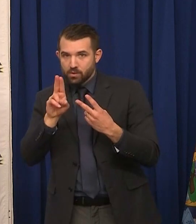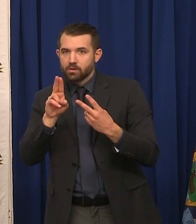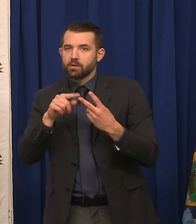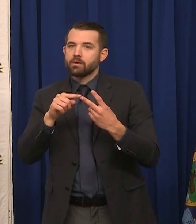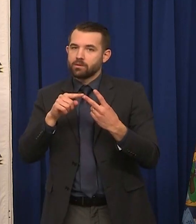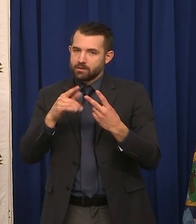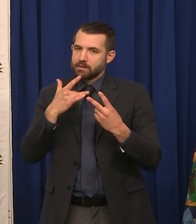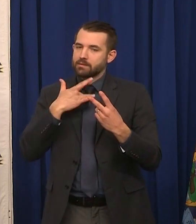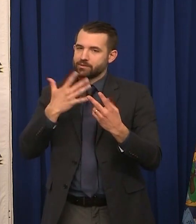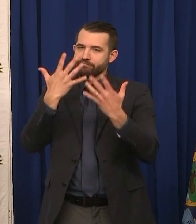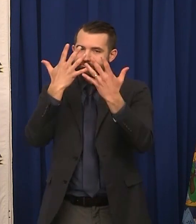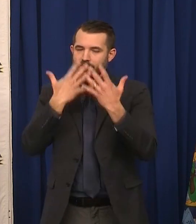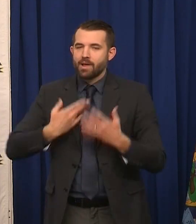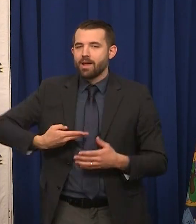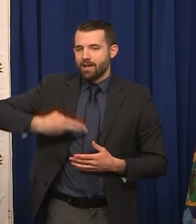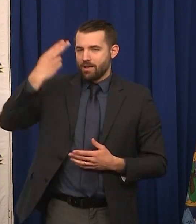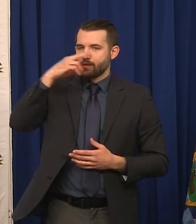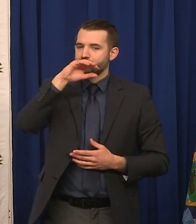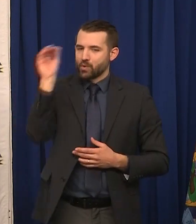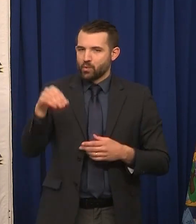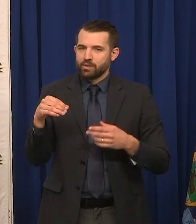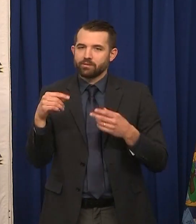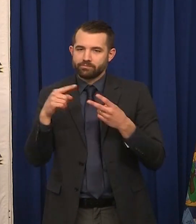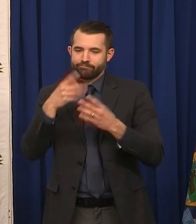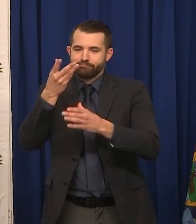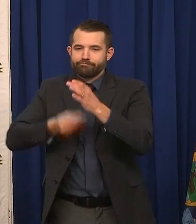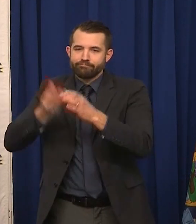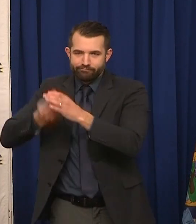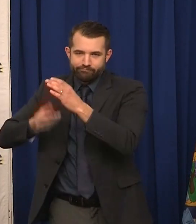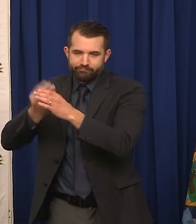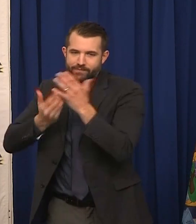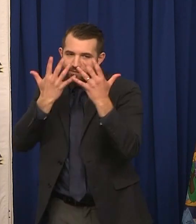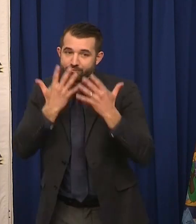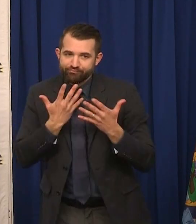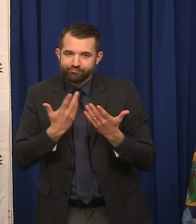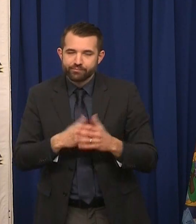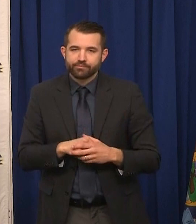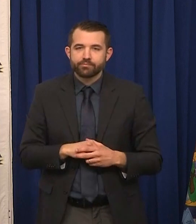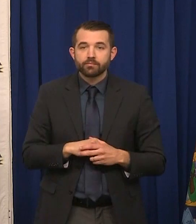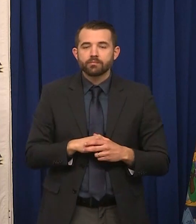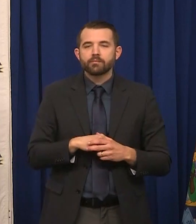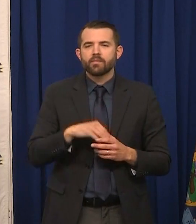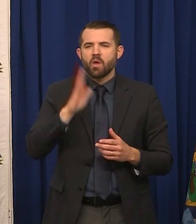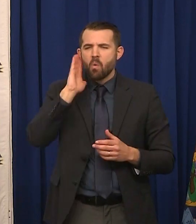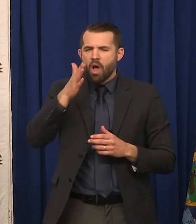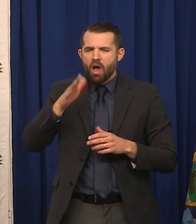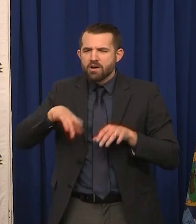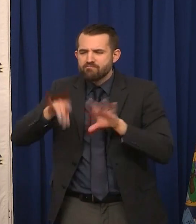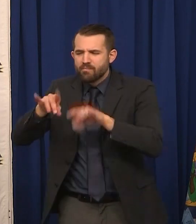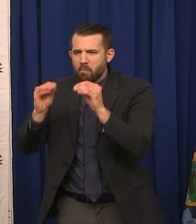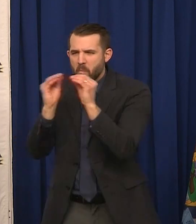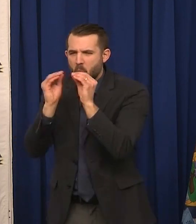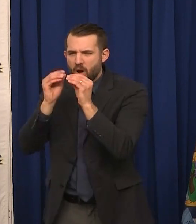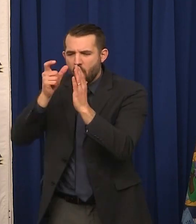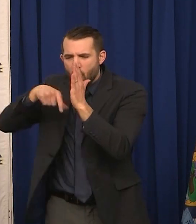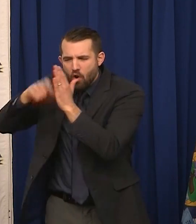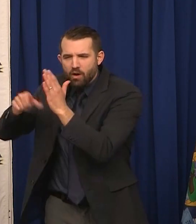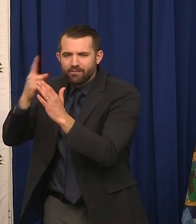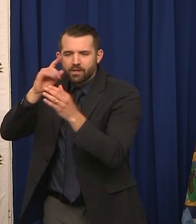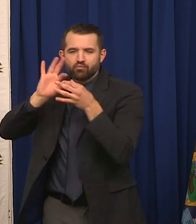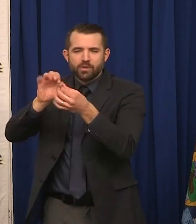And I can provide some of those papers for better clarity around that, so I'm not providing approximate